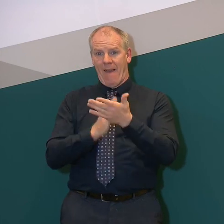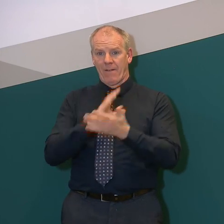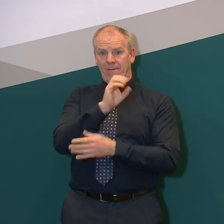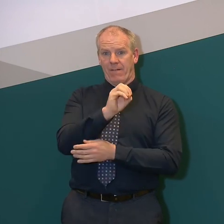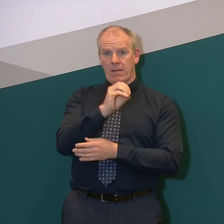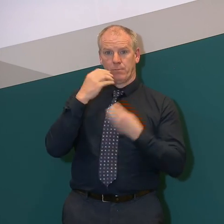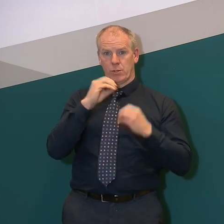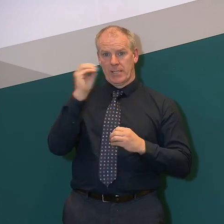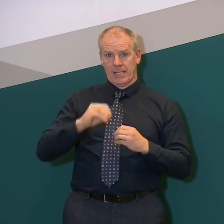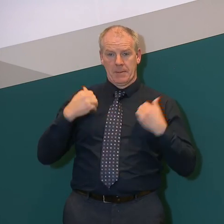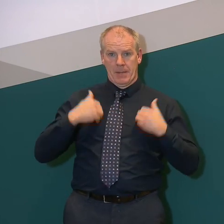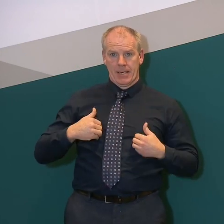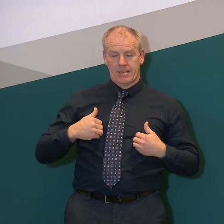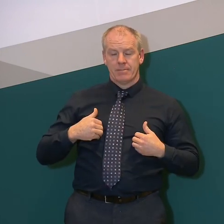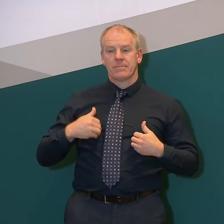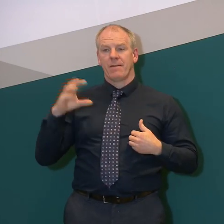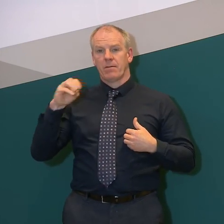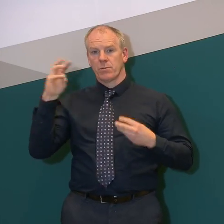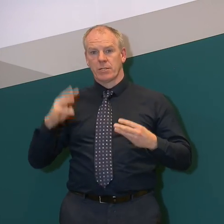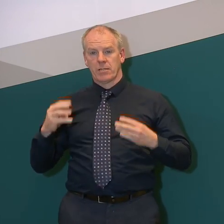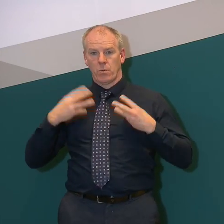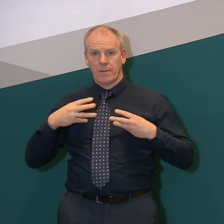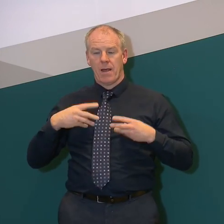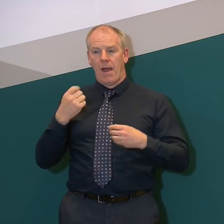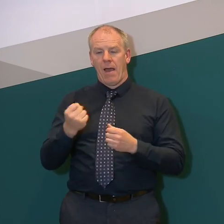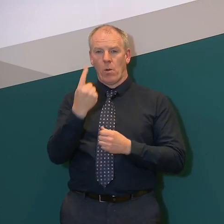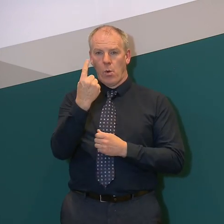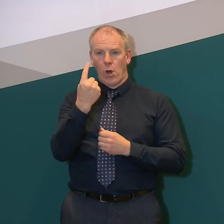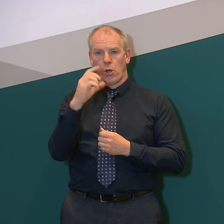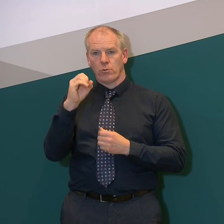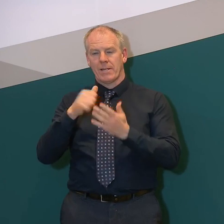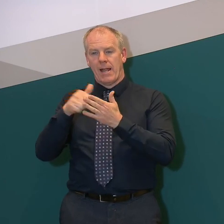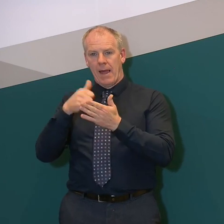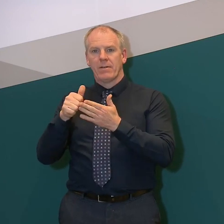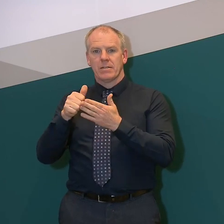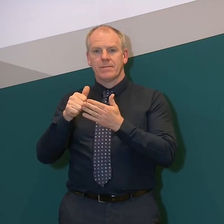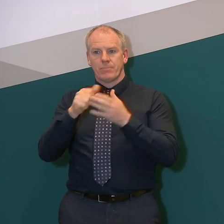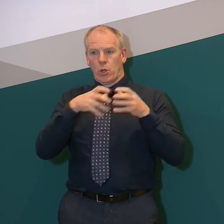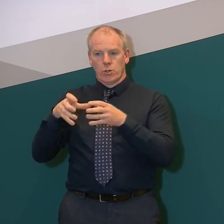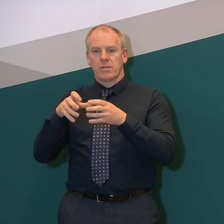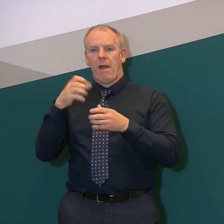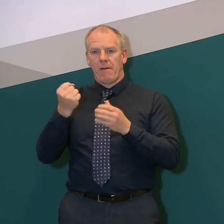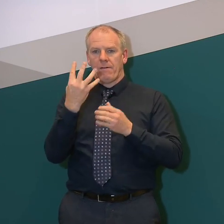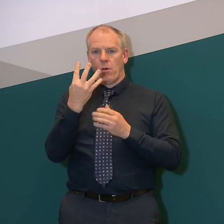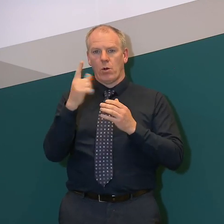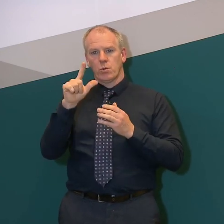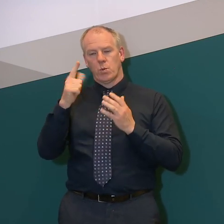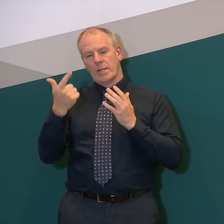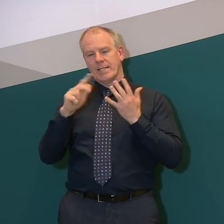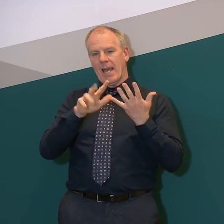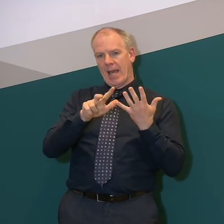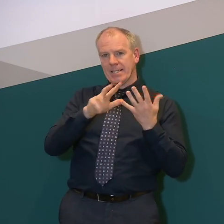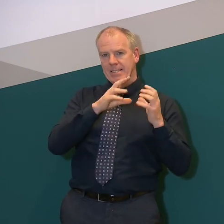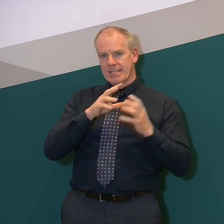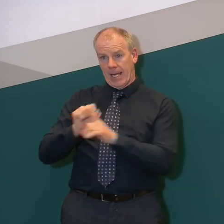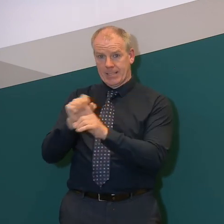male. There are 111 clusters involving 428 of those cases. The median age of all of those